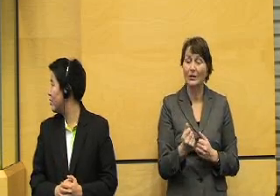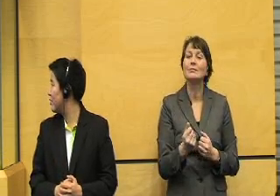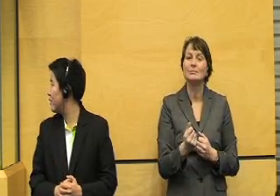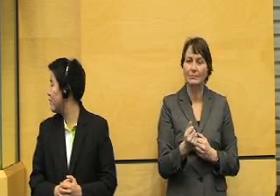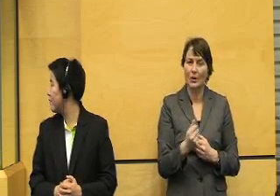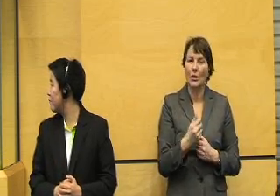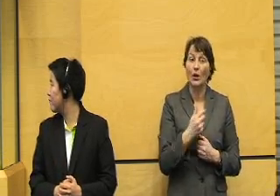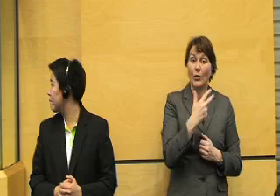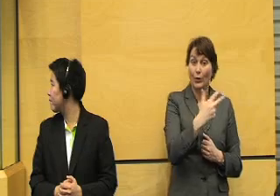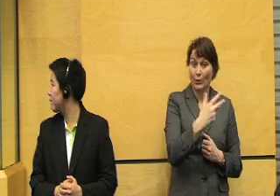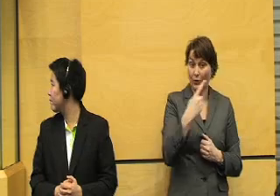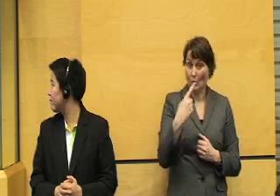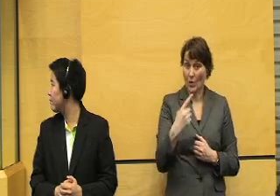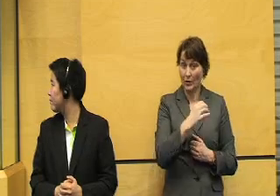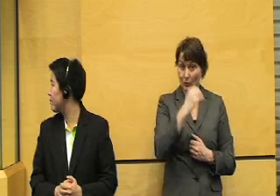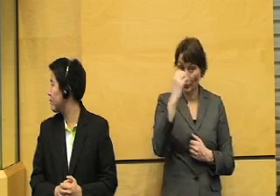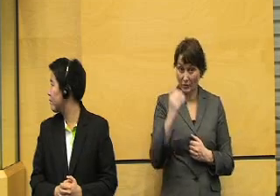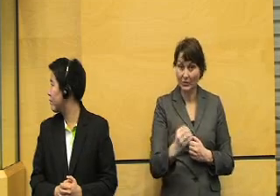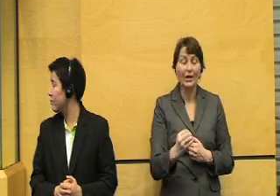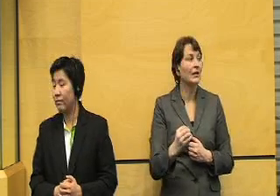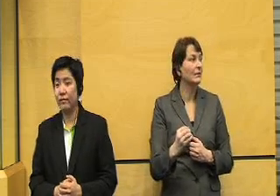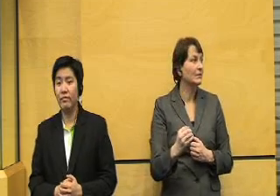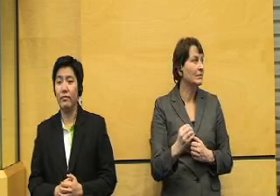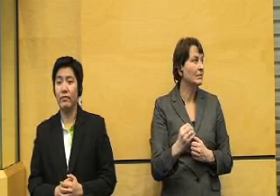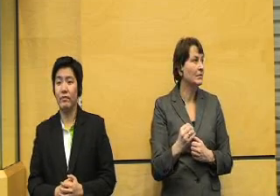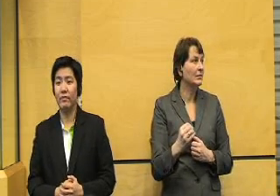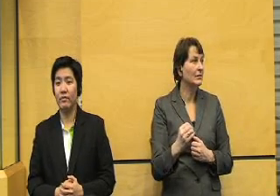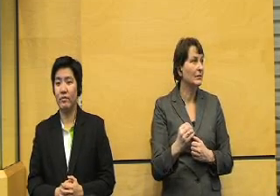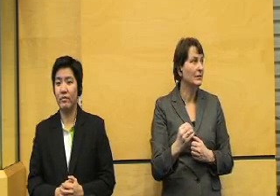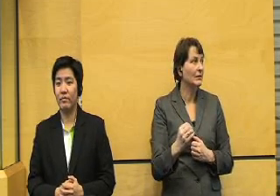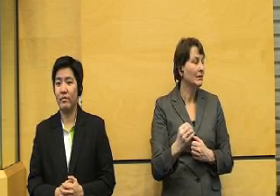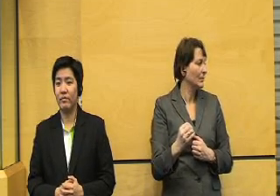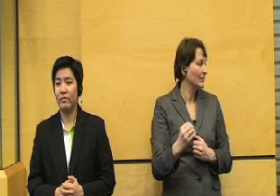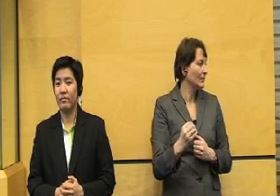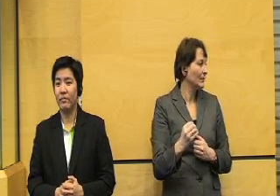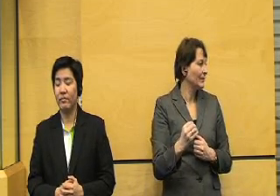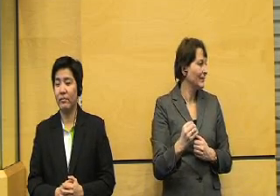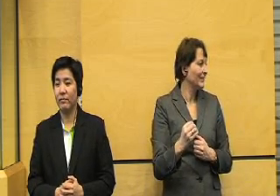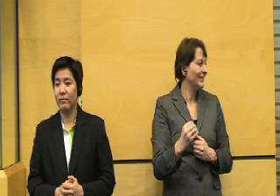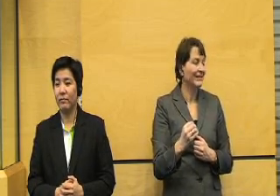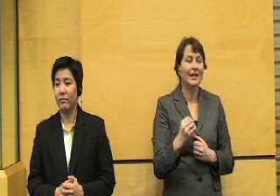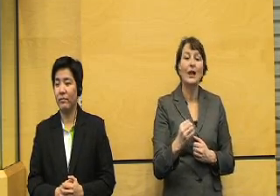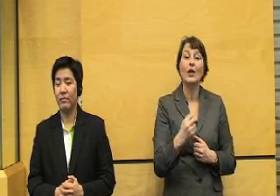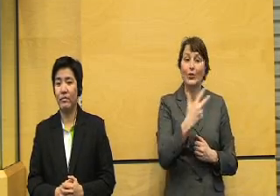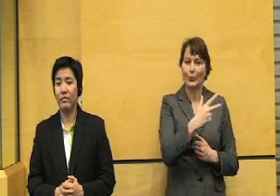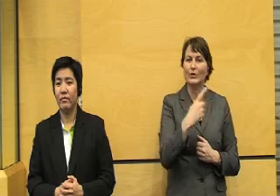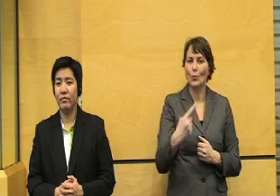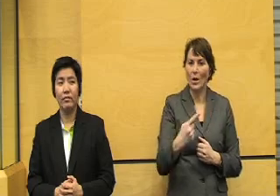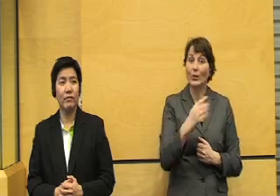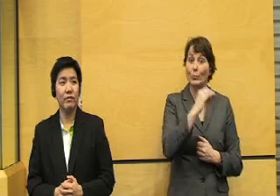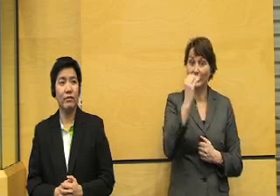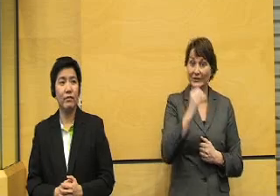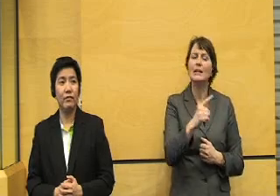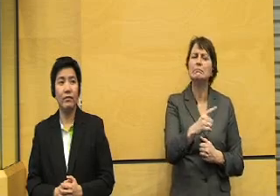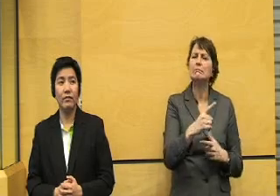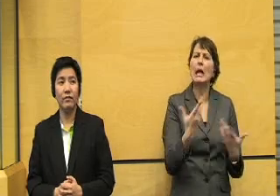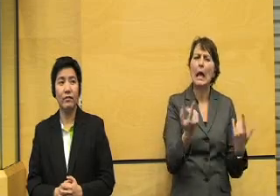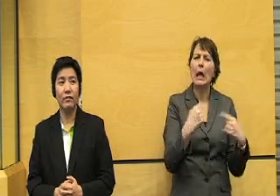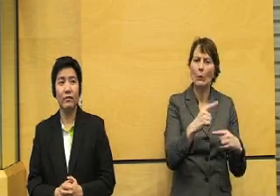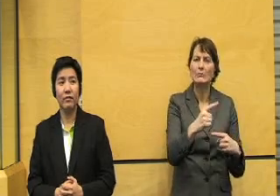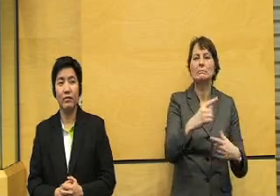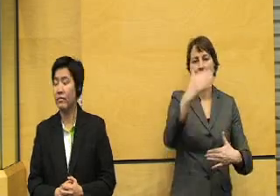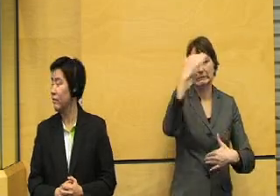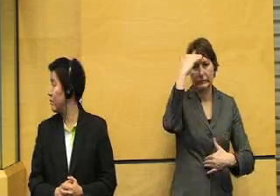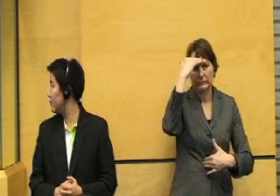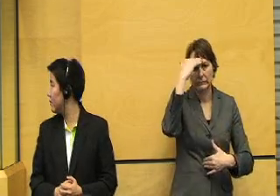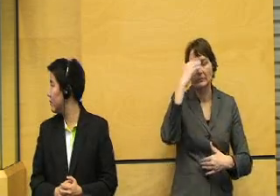31% result from disease and illness, and 14% from accident. These are all preventable.